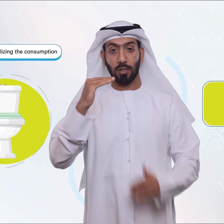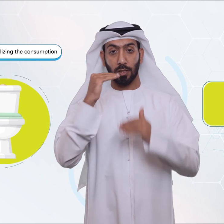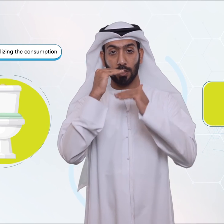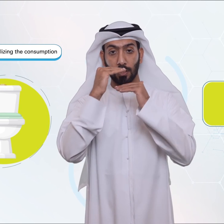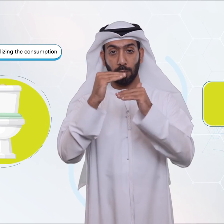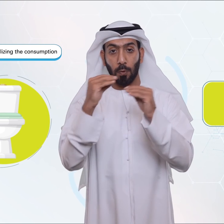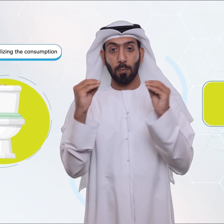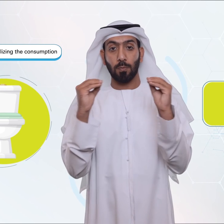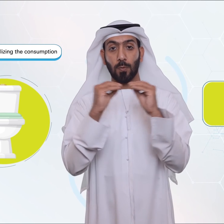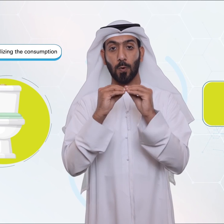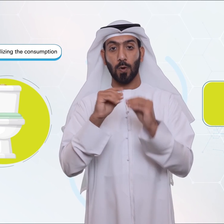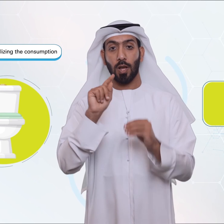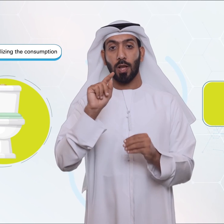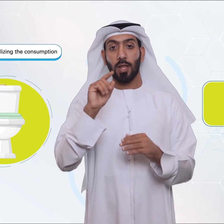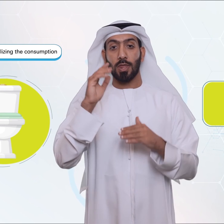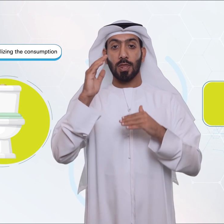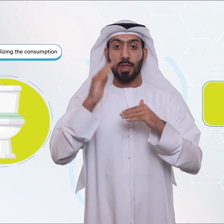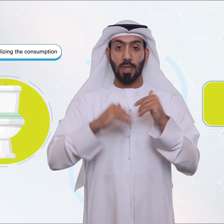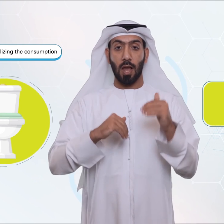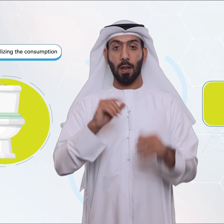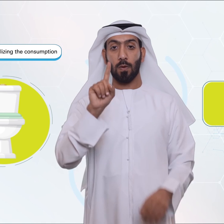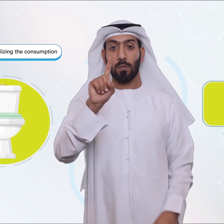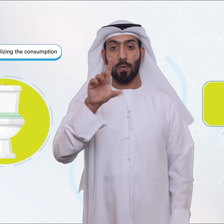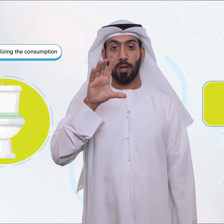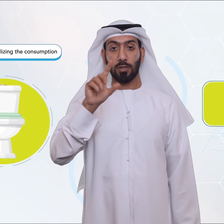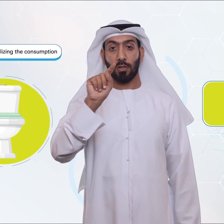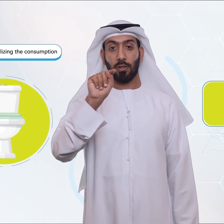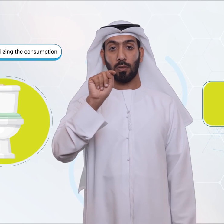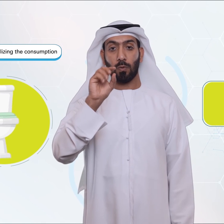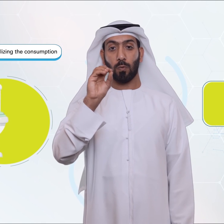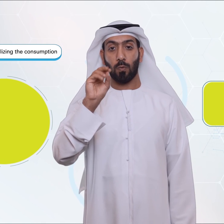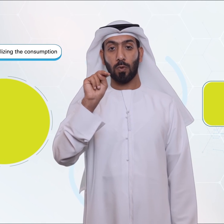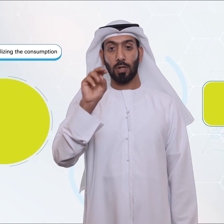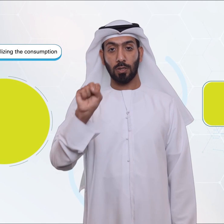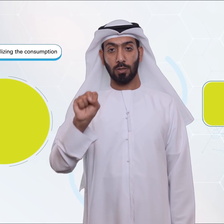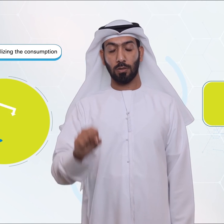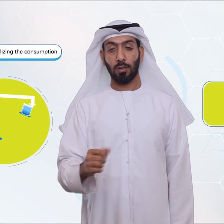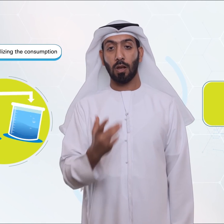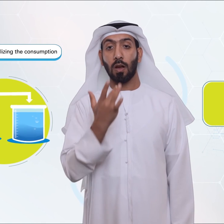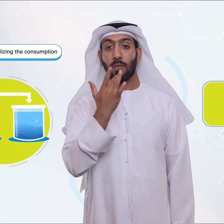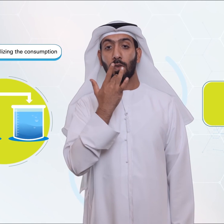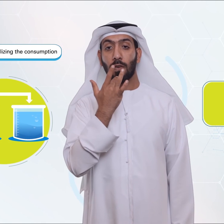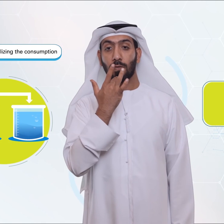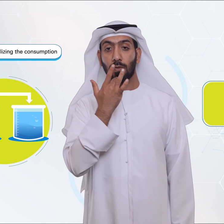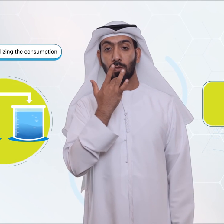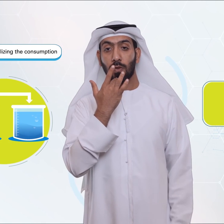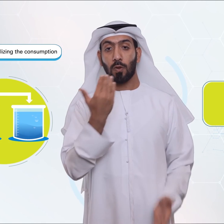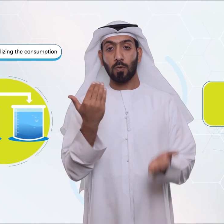conditioner for irrigation purposes or siphons. For large homes, gray water can be